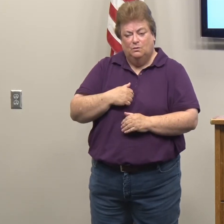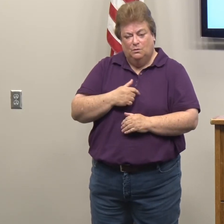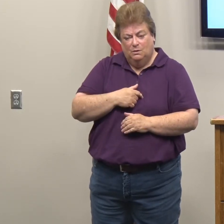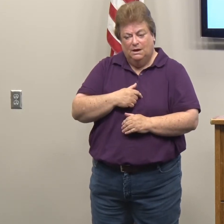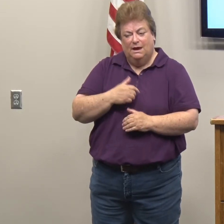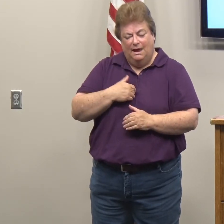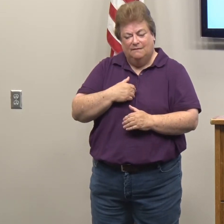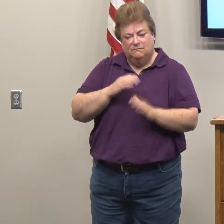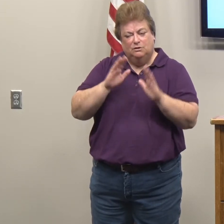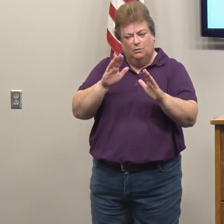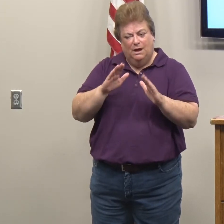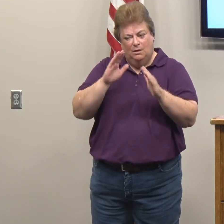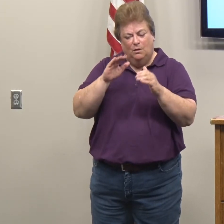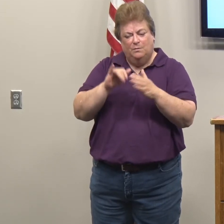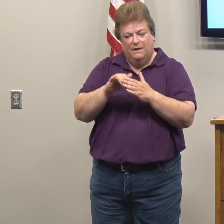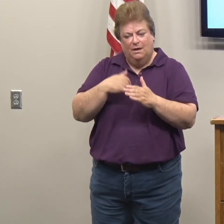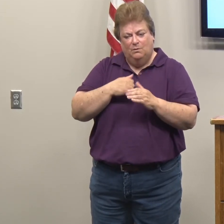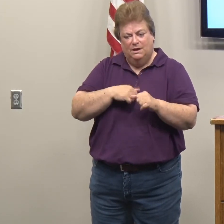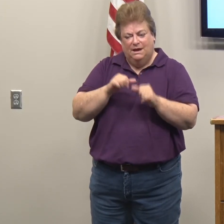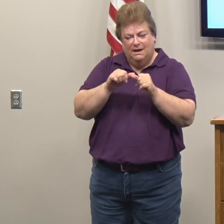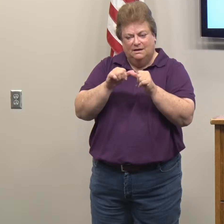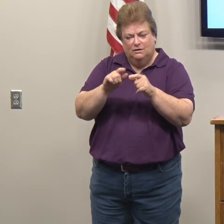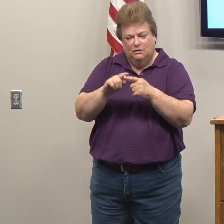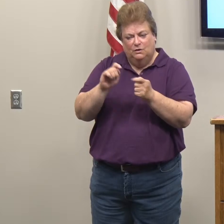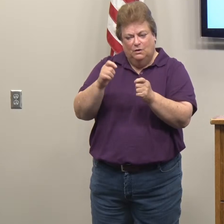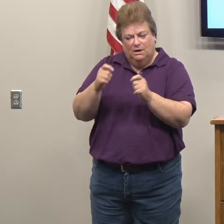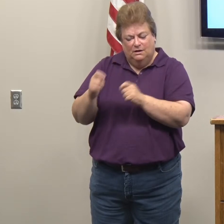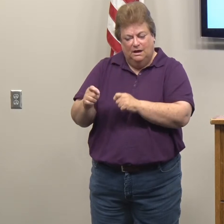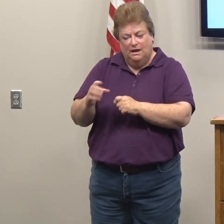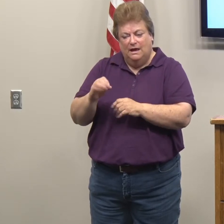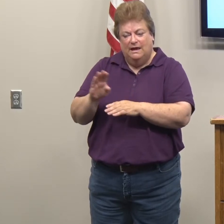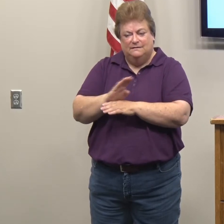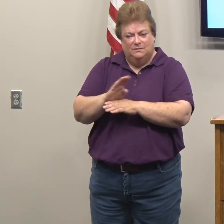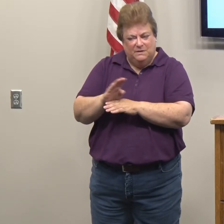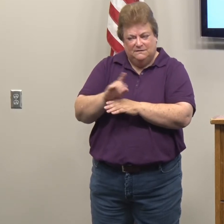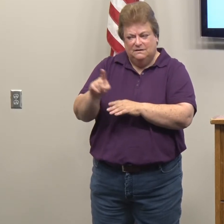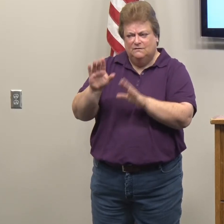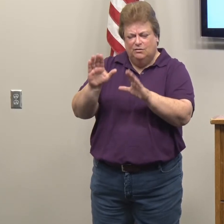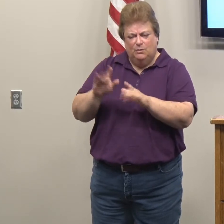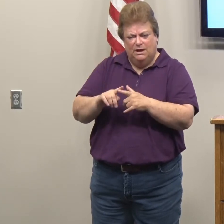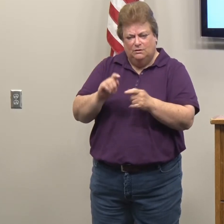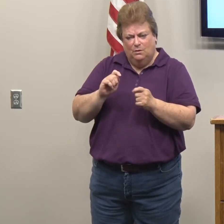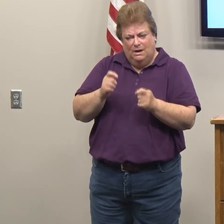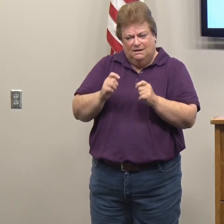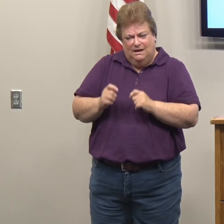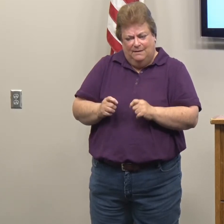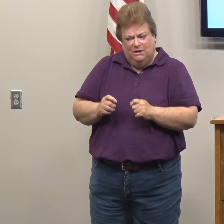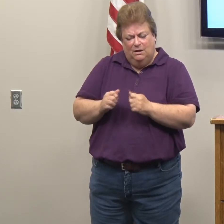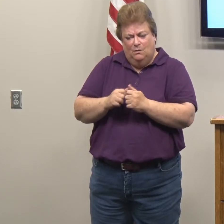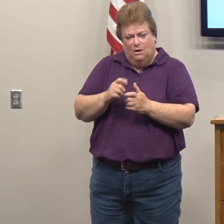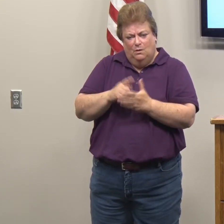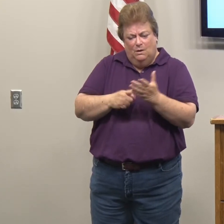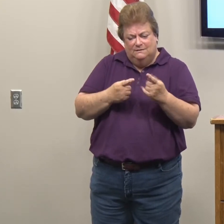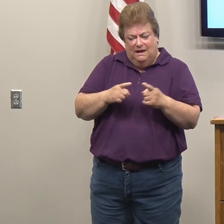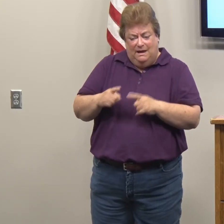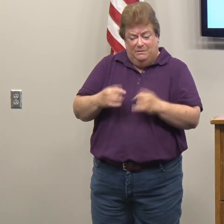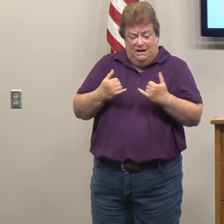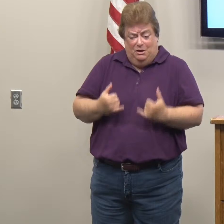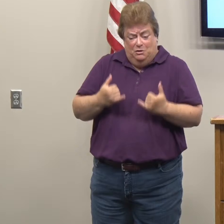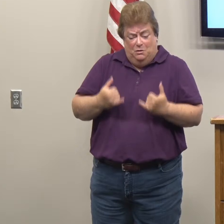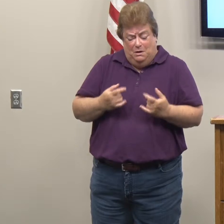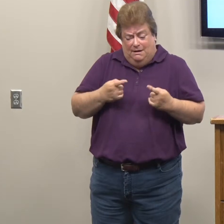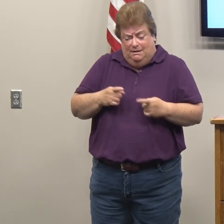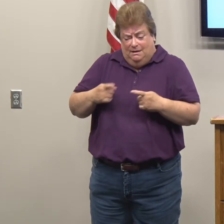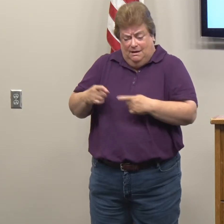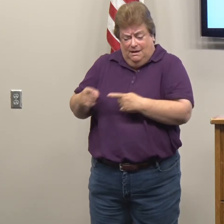continue to adjust. And the businesses have been great at adapting to what's happening in the current environment and what we have